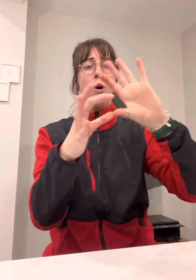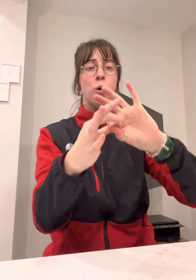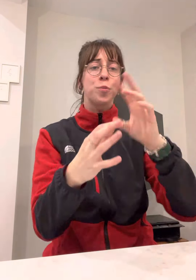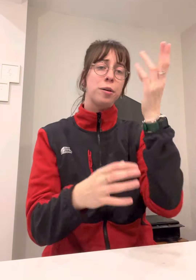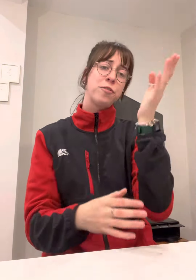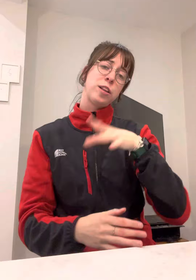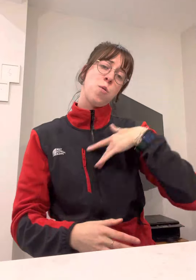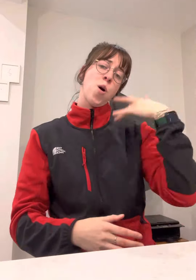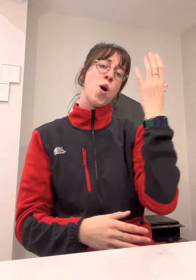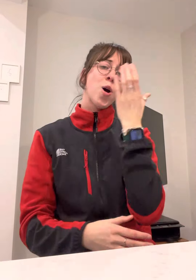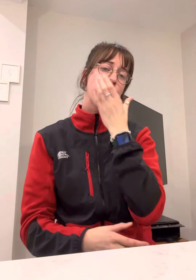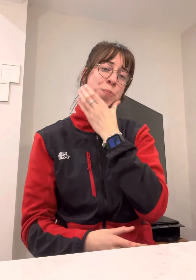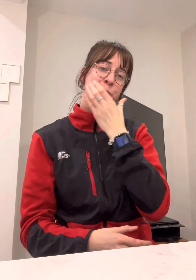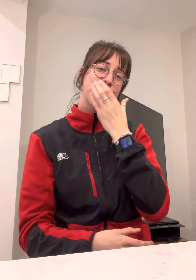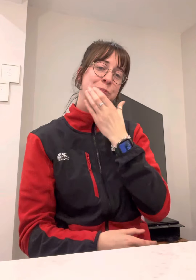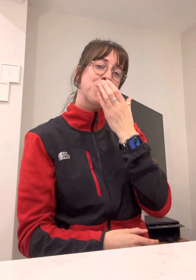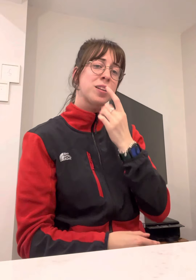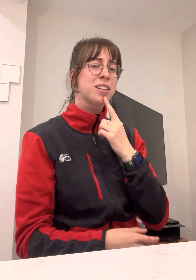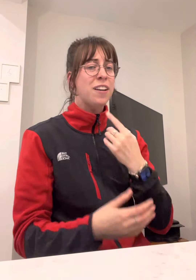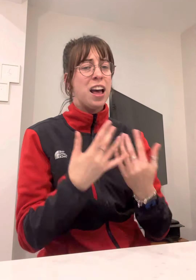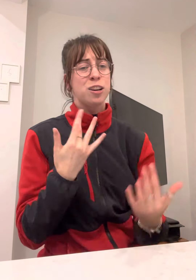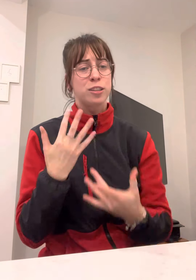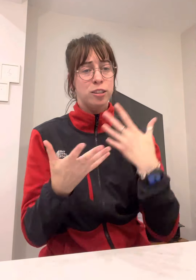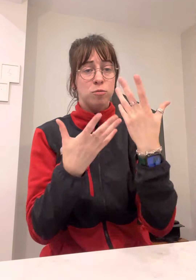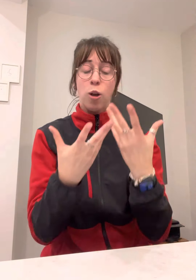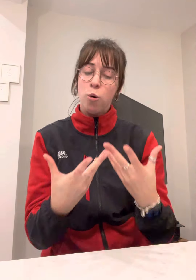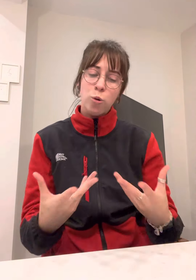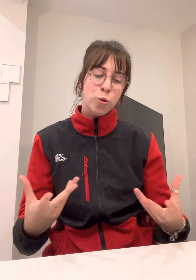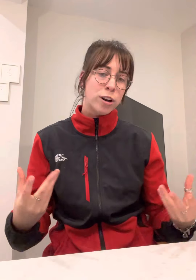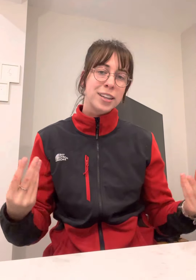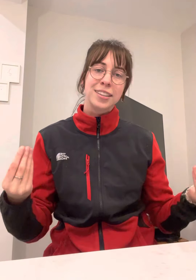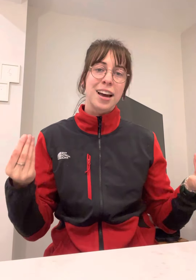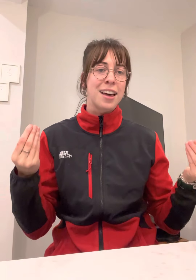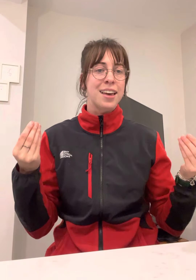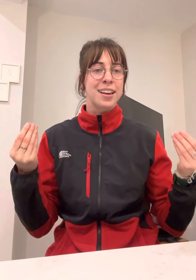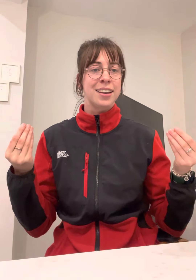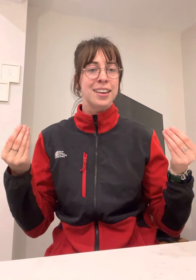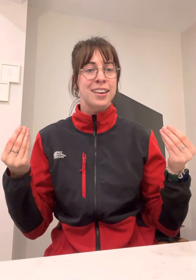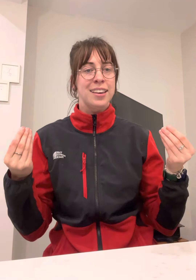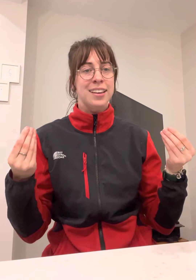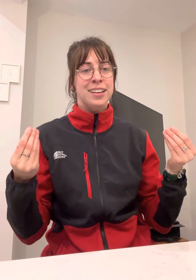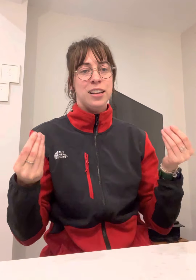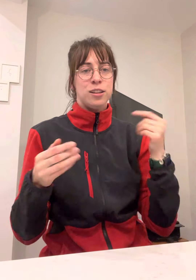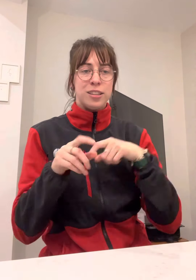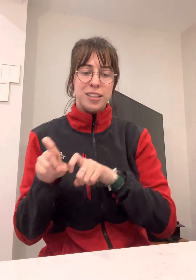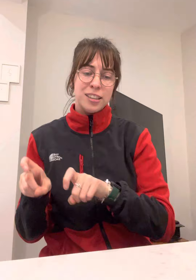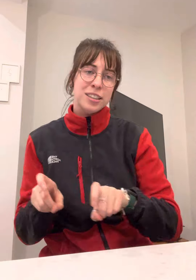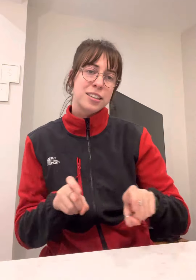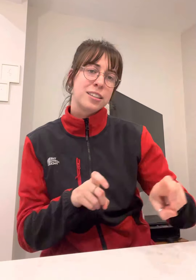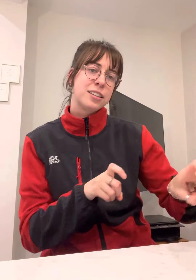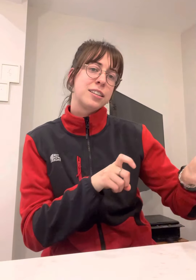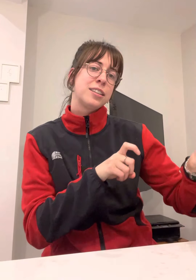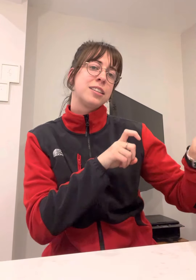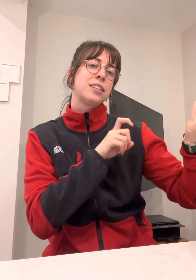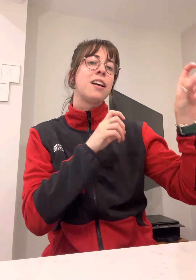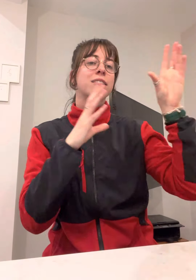be warm. The fire is slowly dying. My dear, we're still